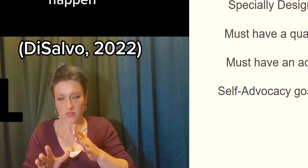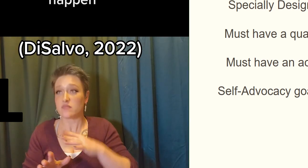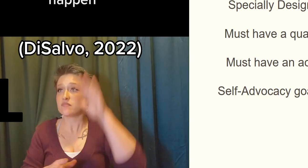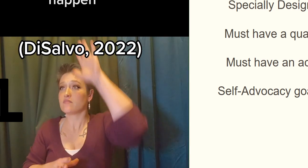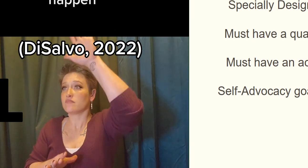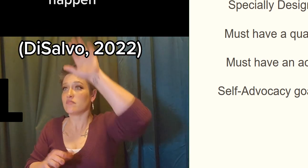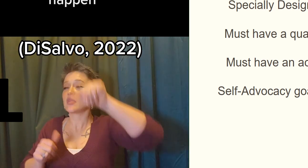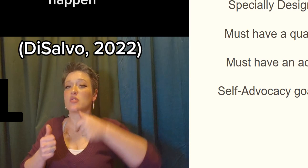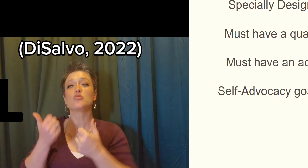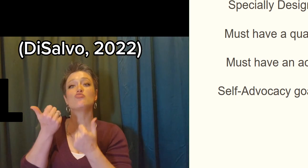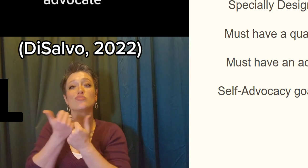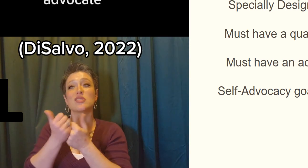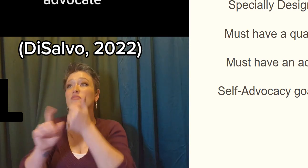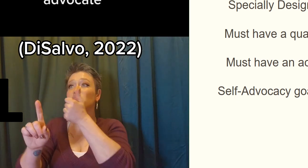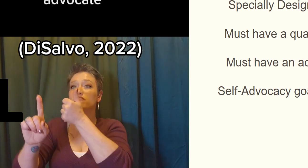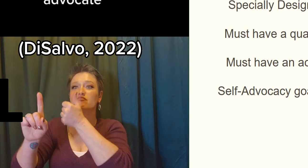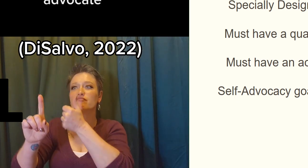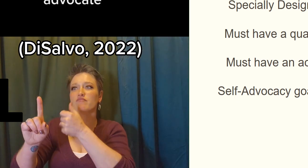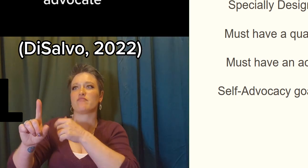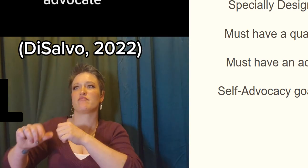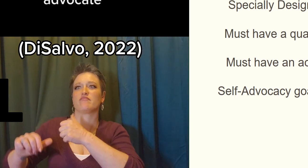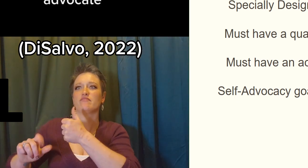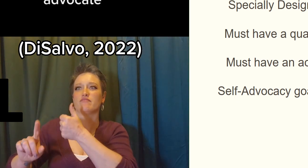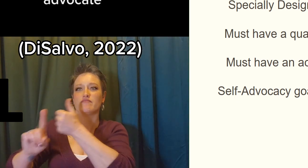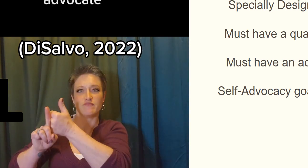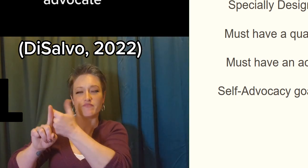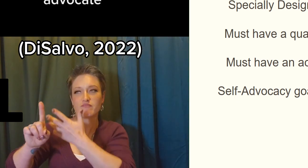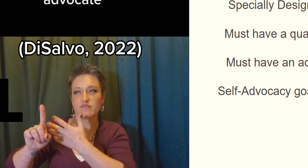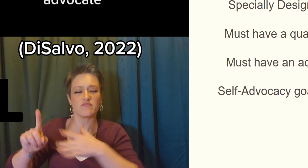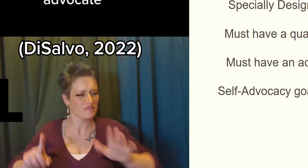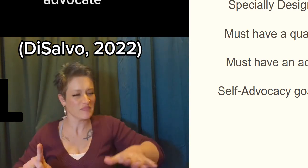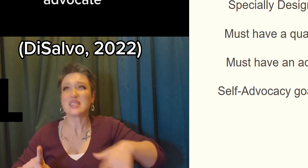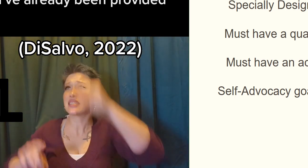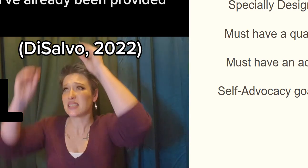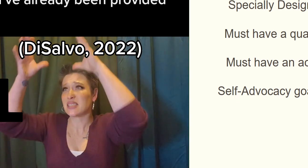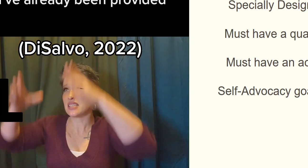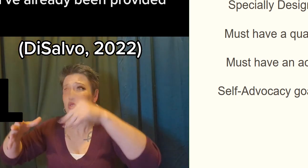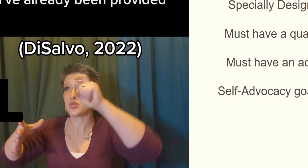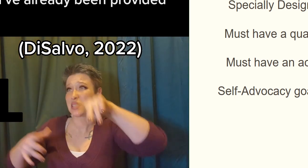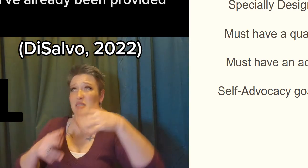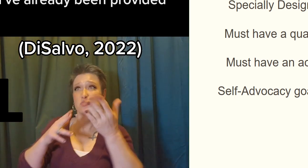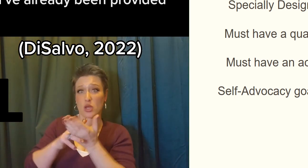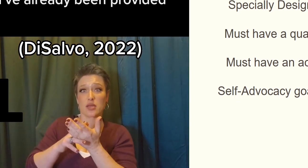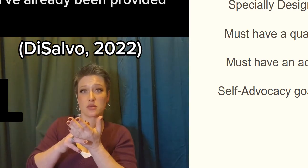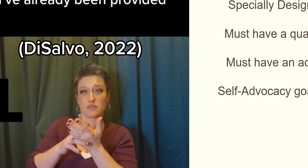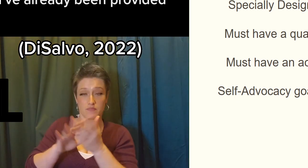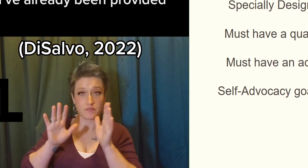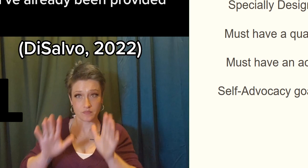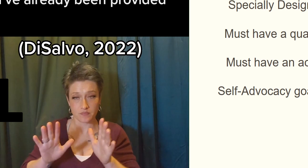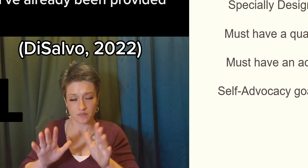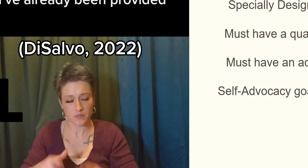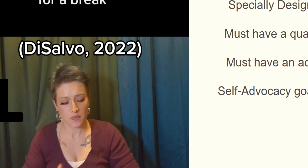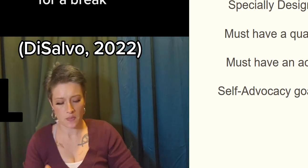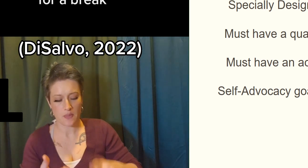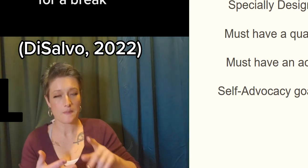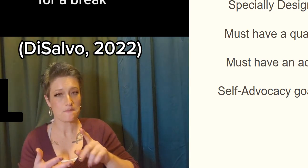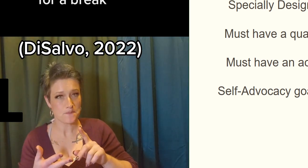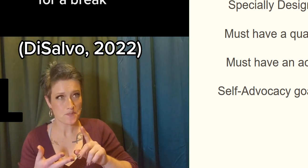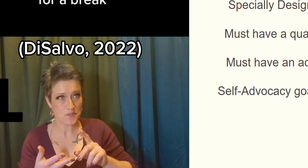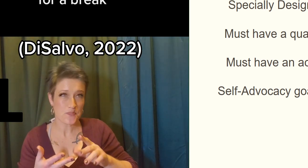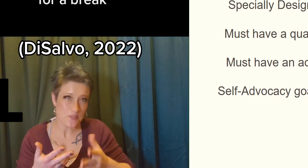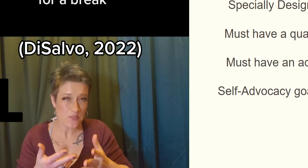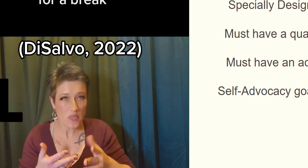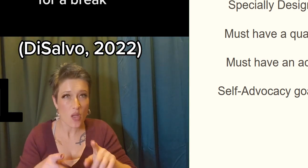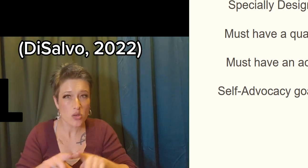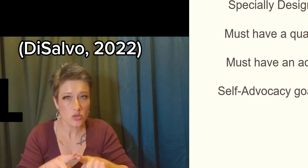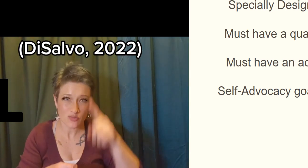want that to happen. So how to ask and self-advocate for the accommodations that you've already been provided. How do you ask the teacher for a